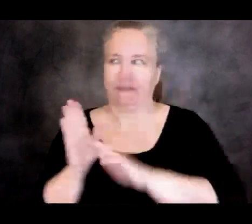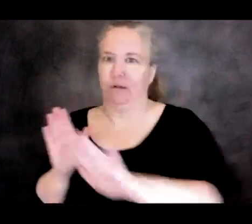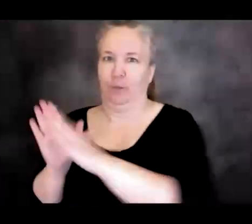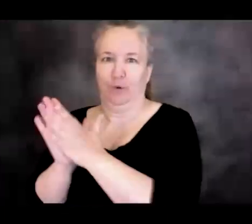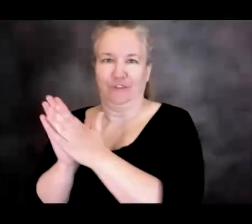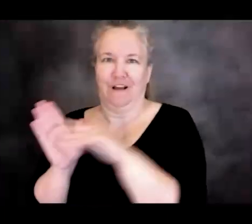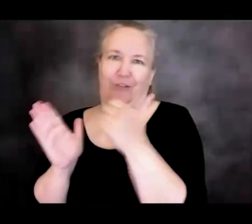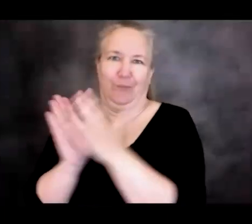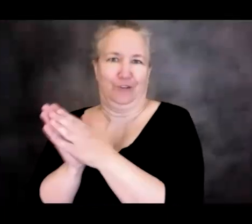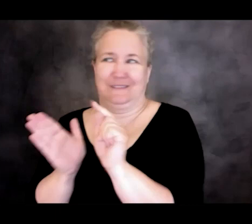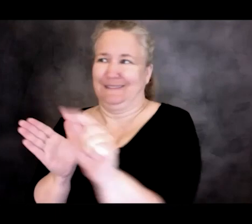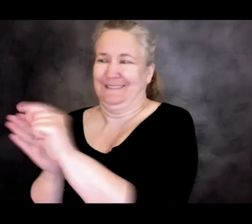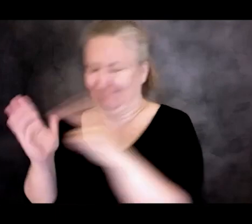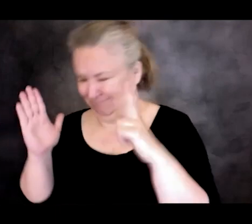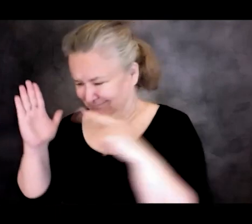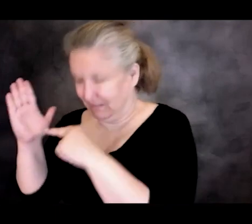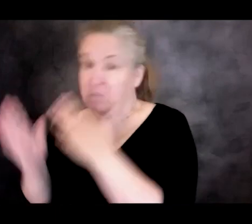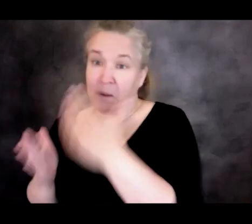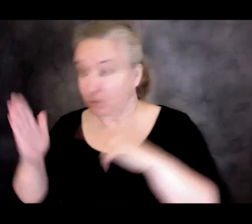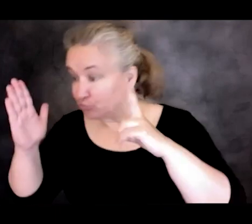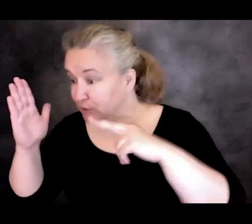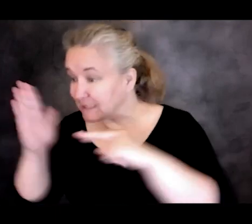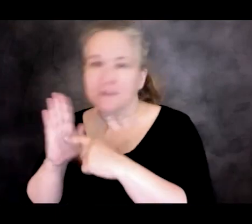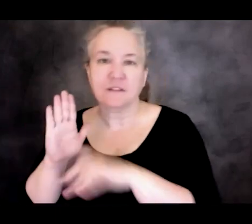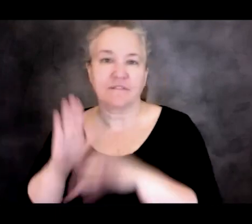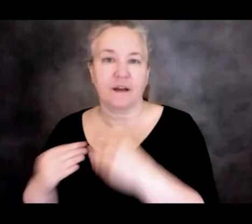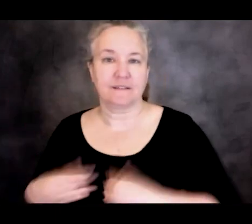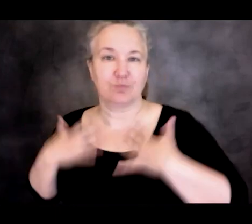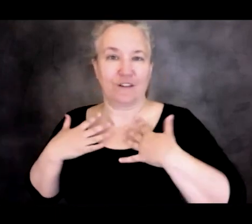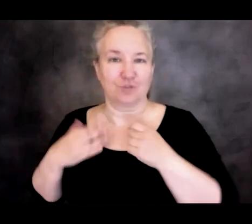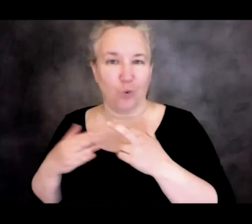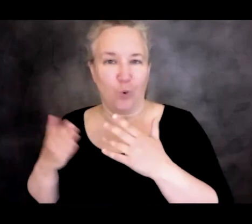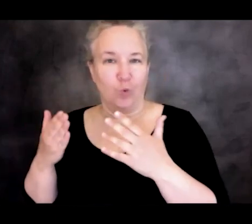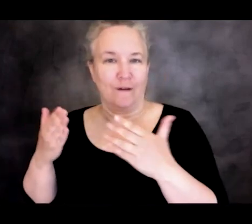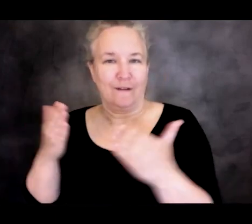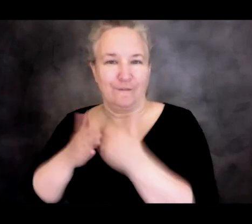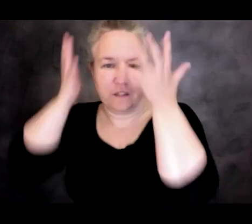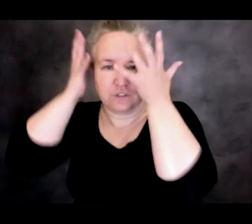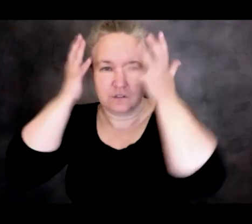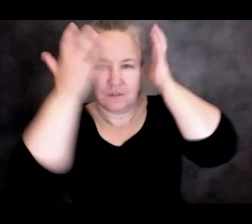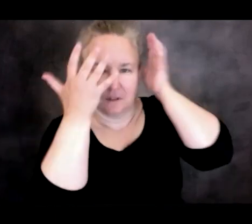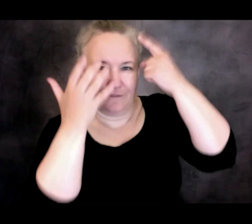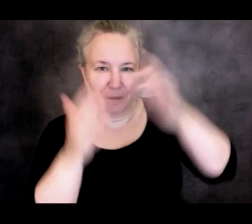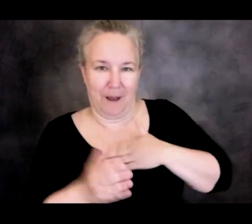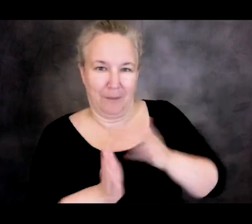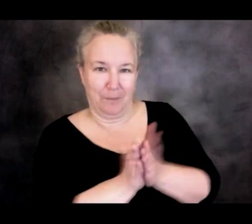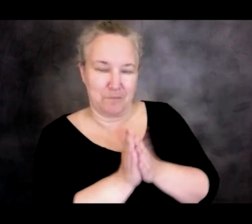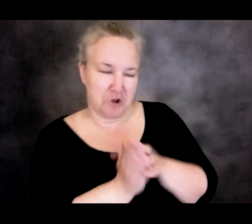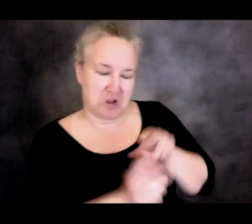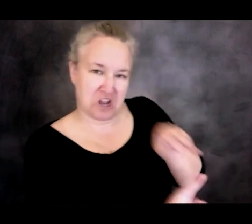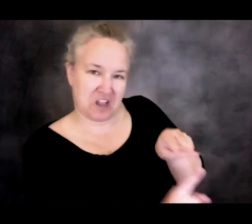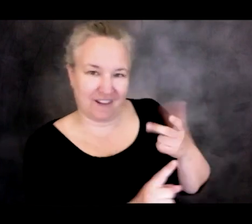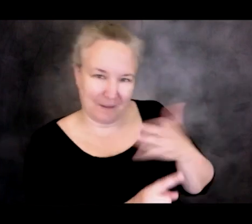I might even find some inspiration or a fresh way to look at my books, to look at my own